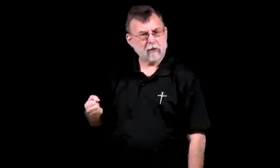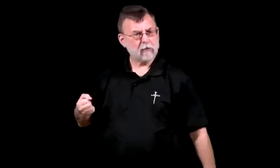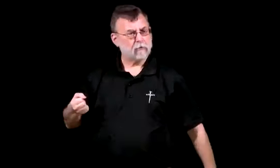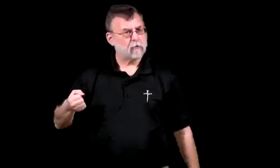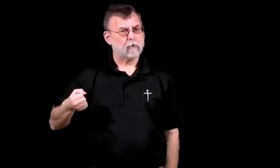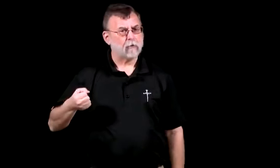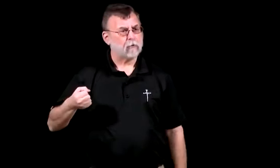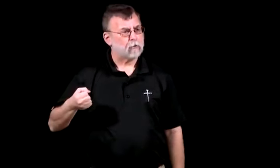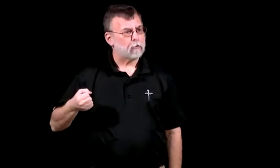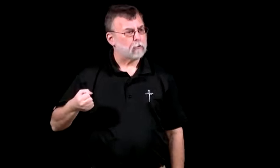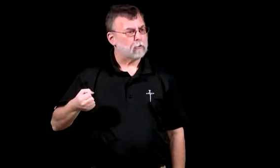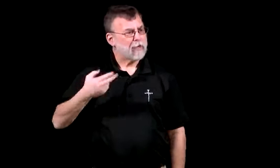He didn't do that.